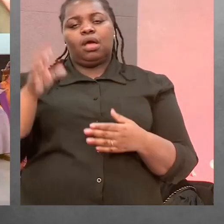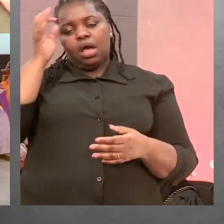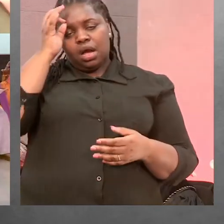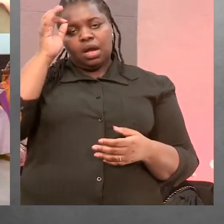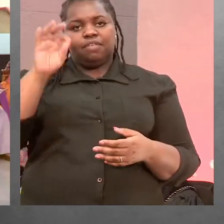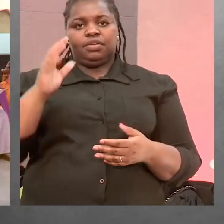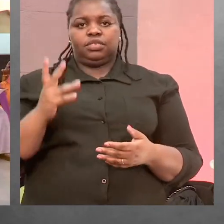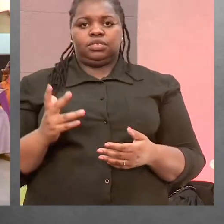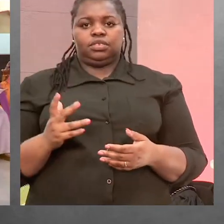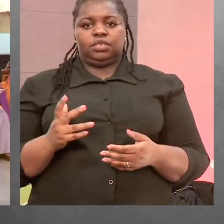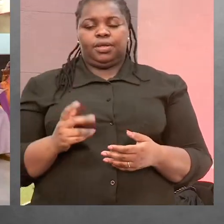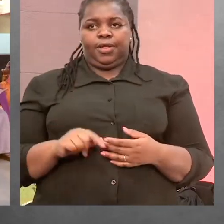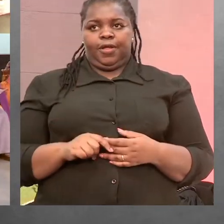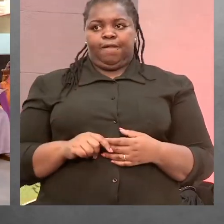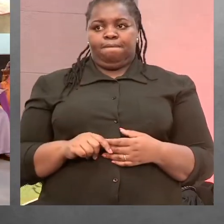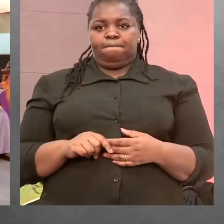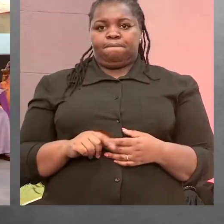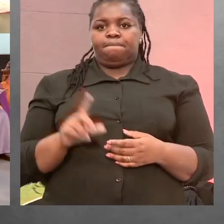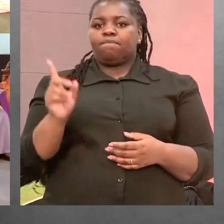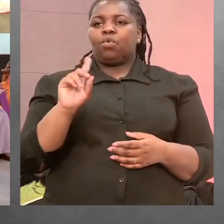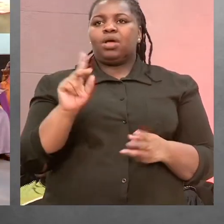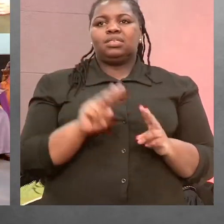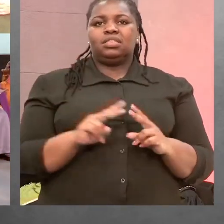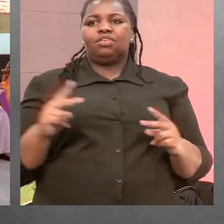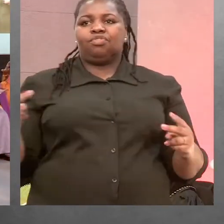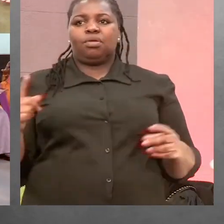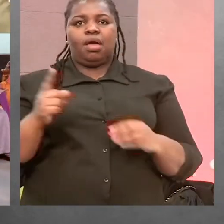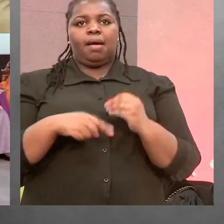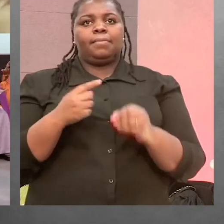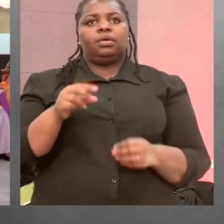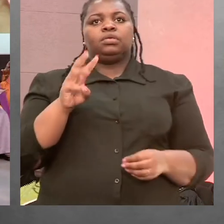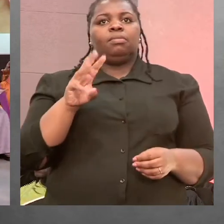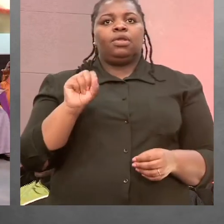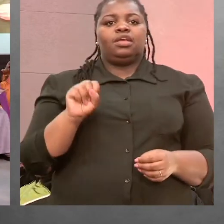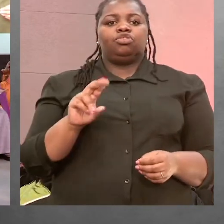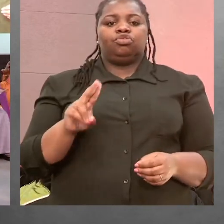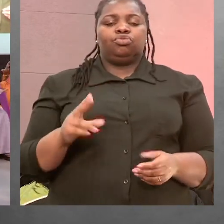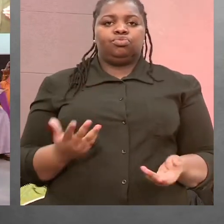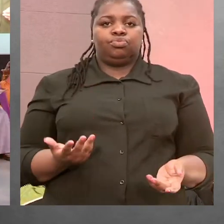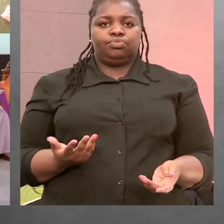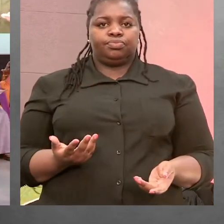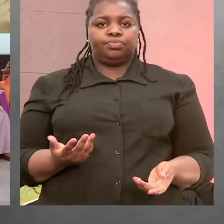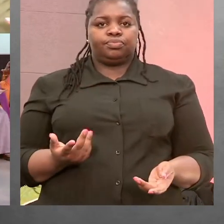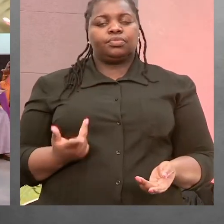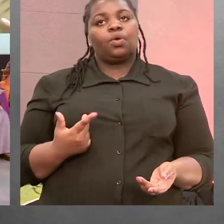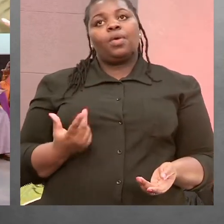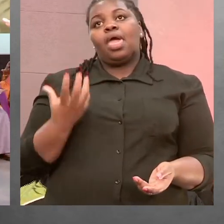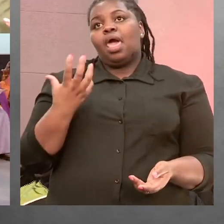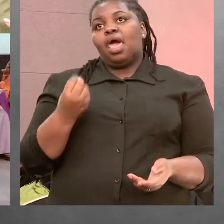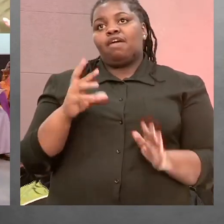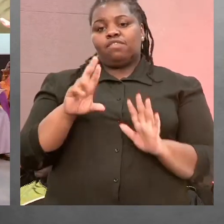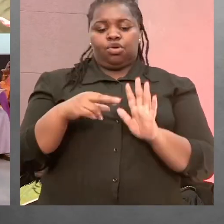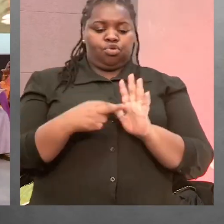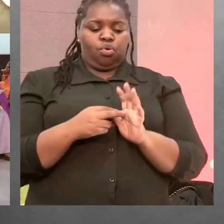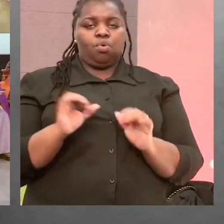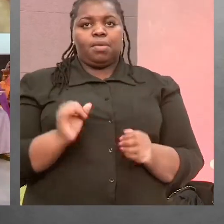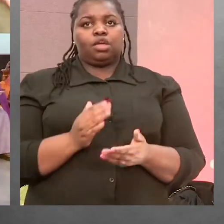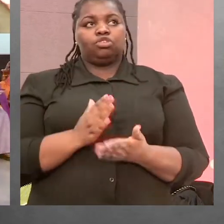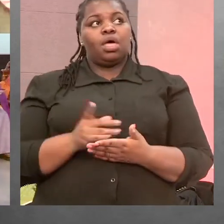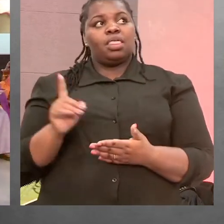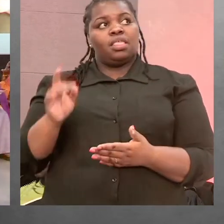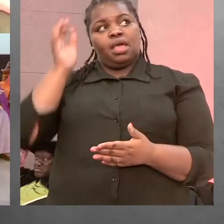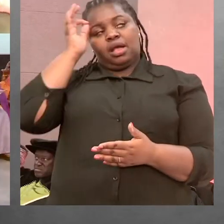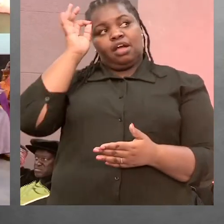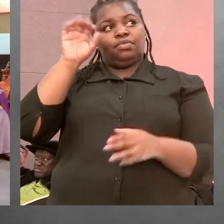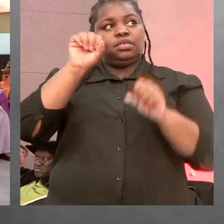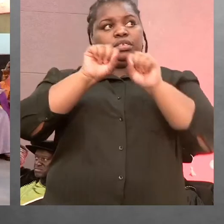governance. What is different then about WSU? We've got a role to make sure that the governance